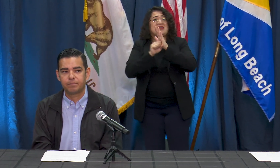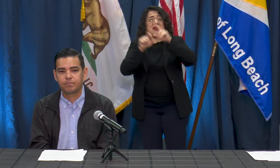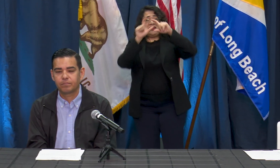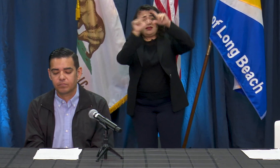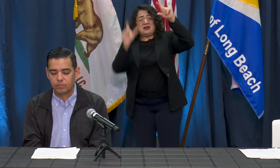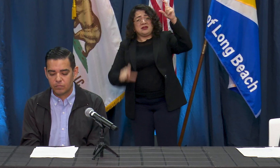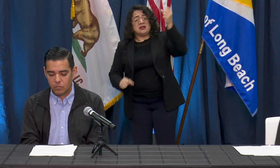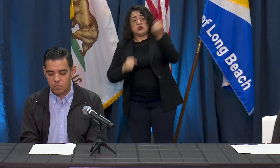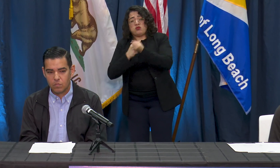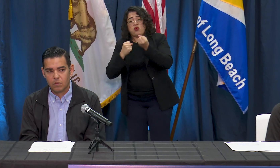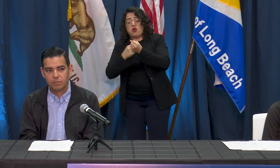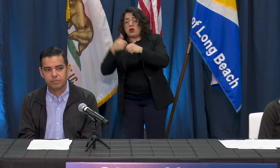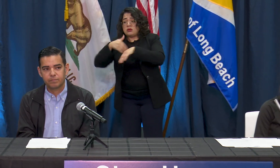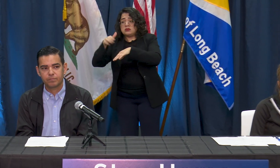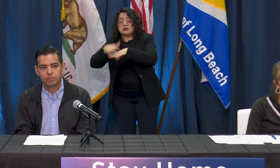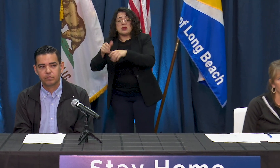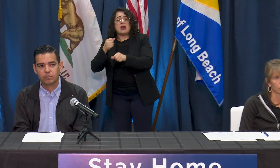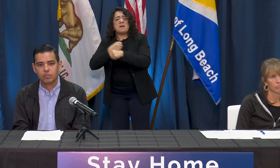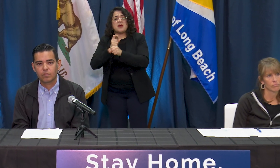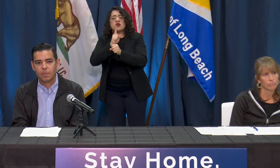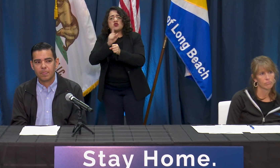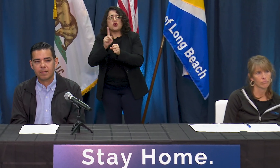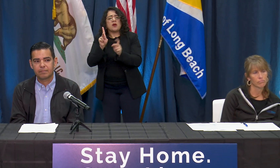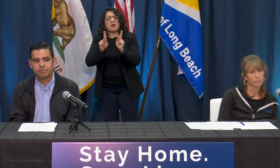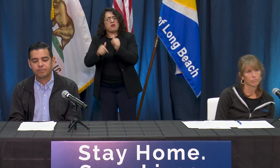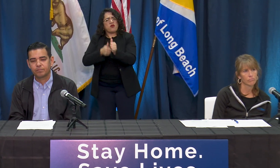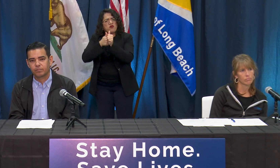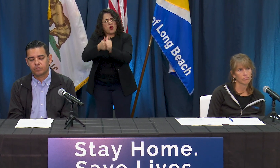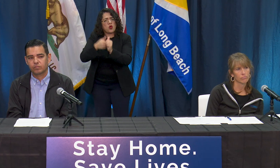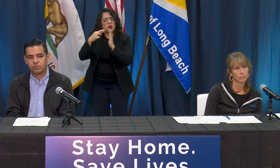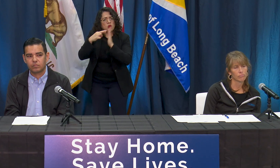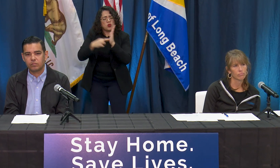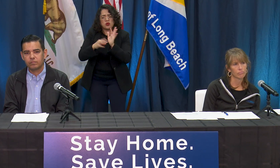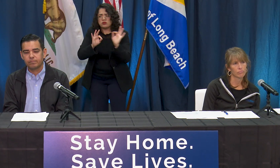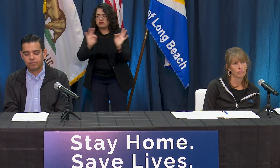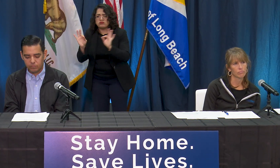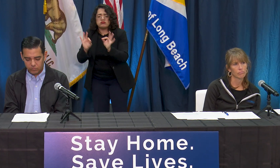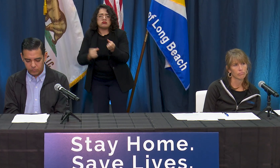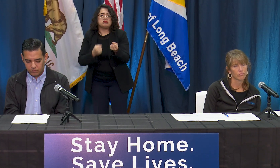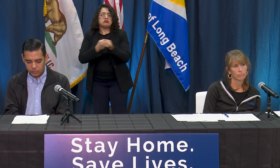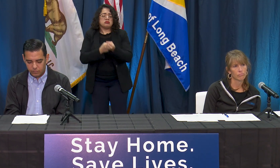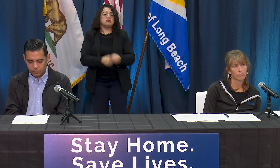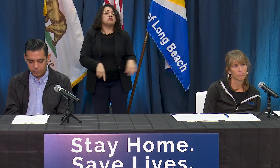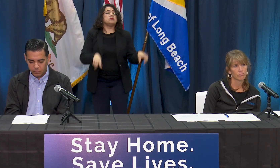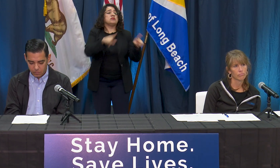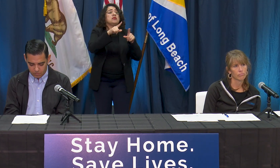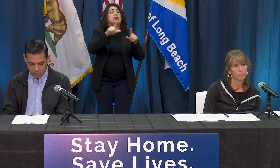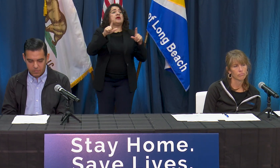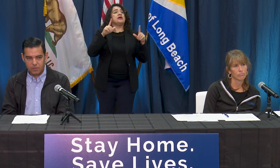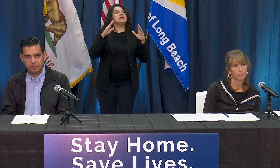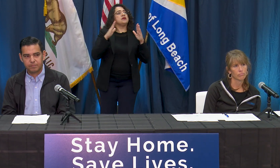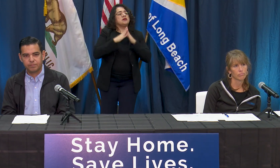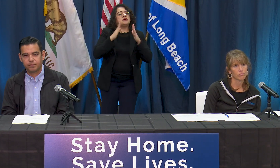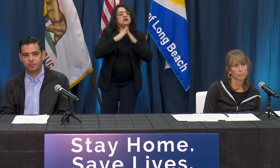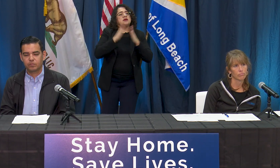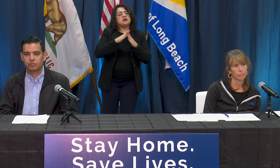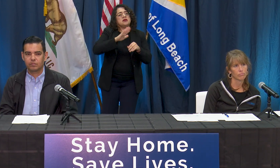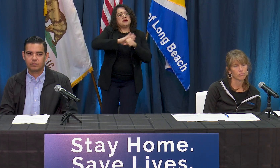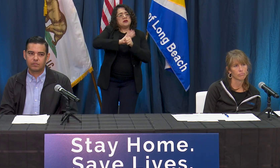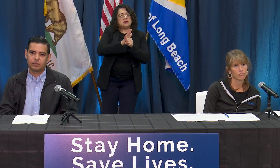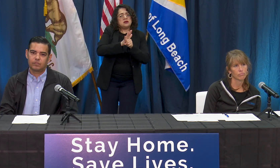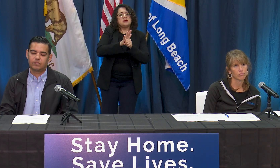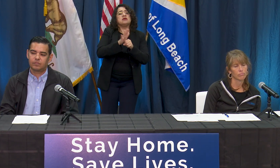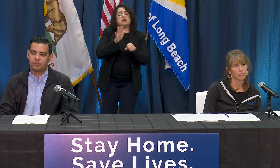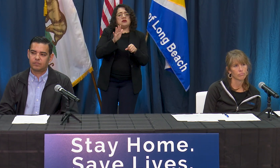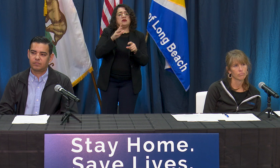last 2 questions are related to the healthcare facilities. Does the city expect the number of coronavirus cases at long-term care facilities